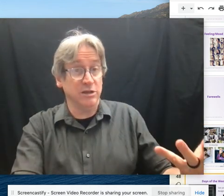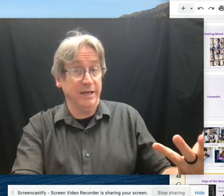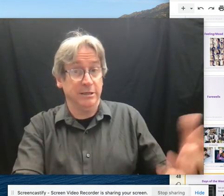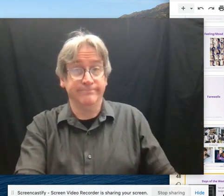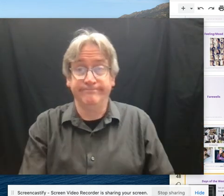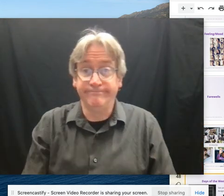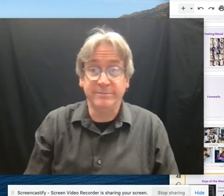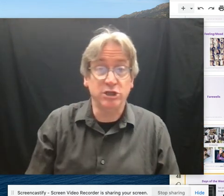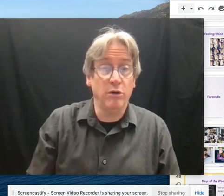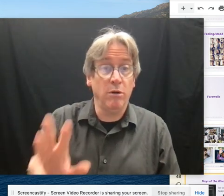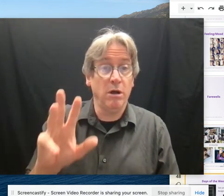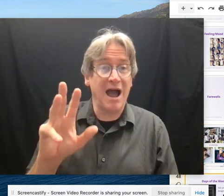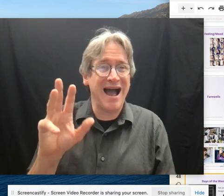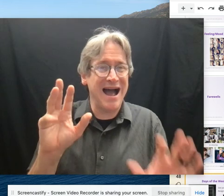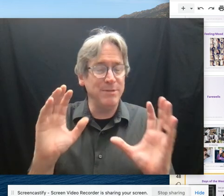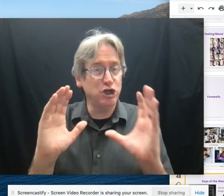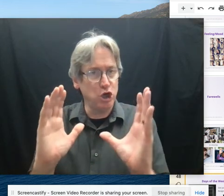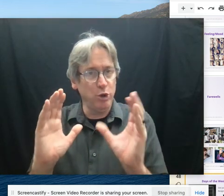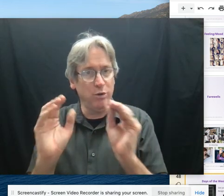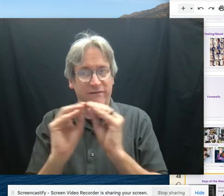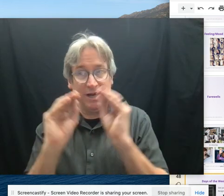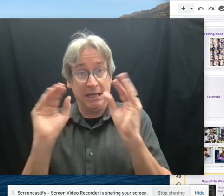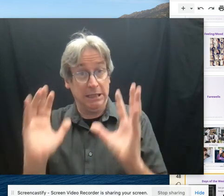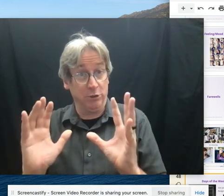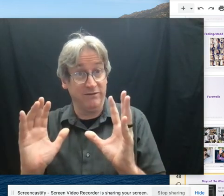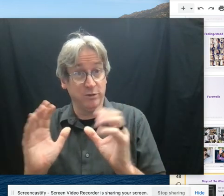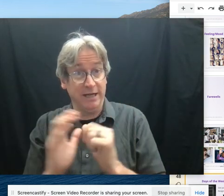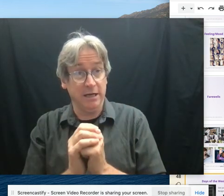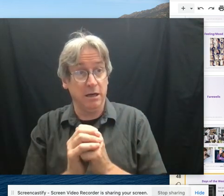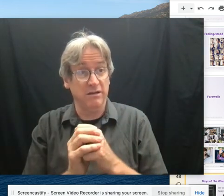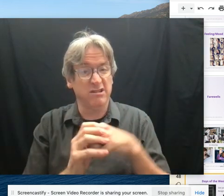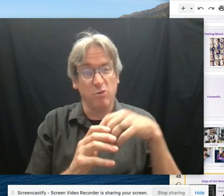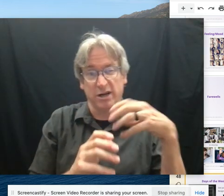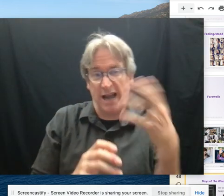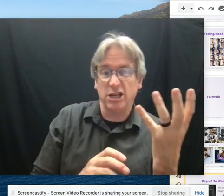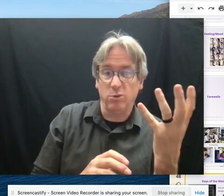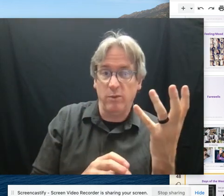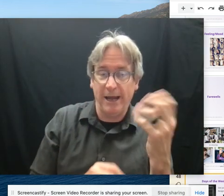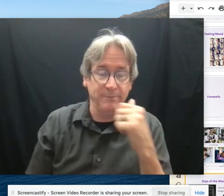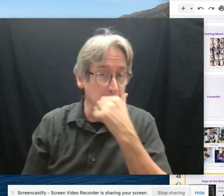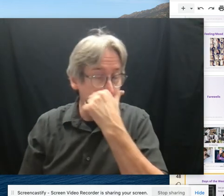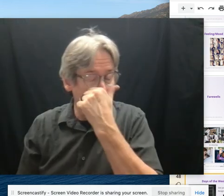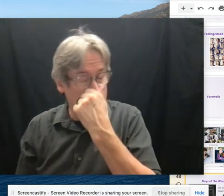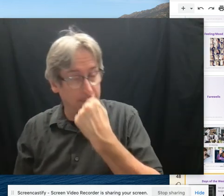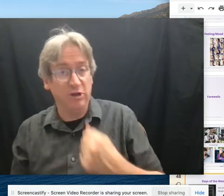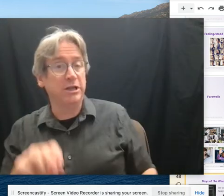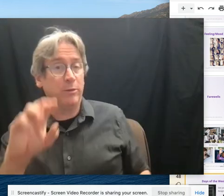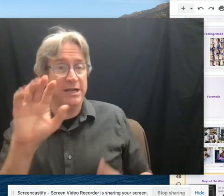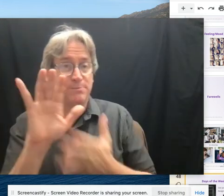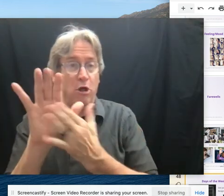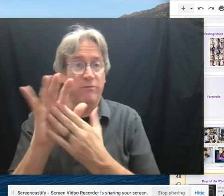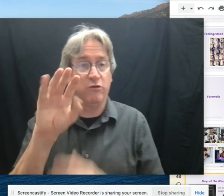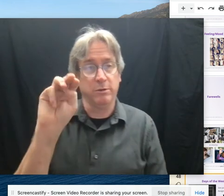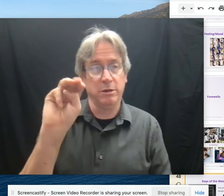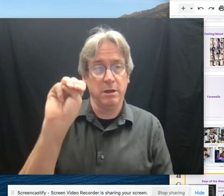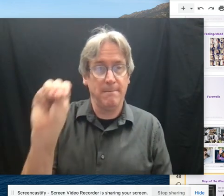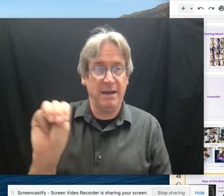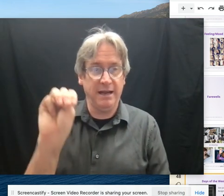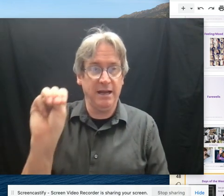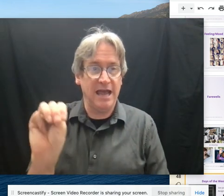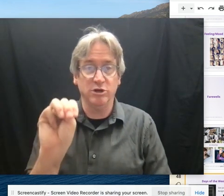Days of the week. So I'm going to show you a very clear way of doing it. There's a more casual way. The clear way is palm